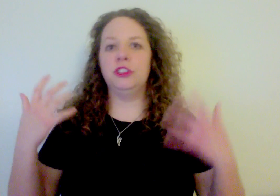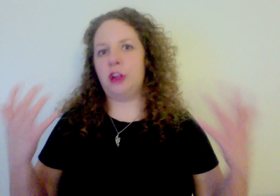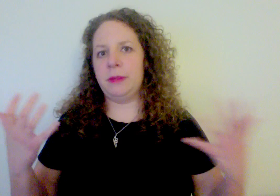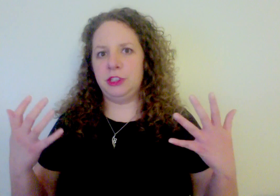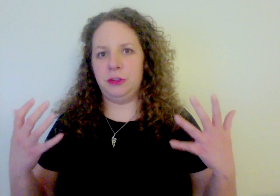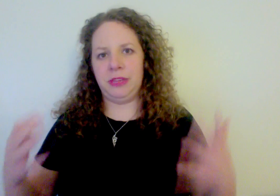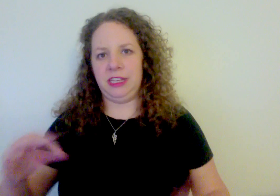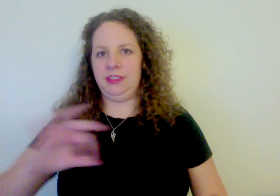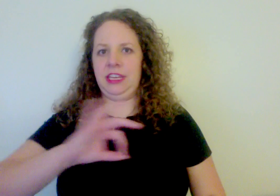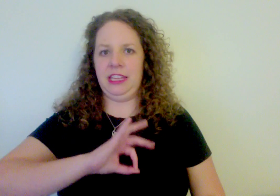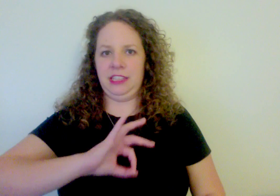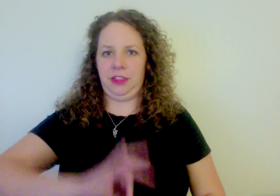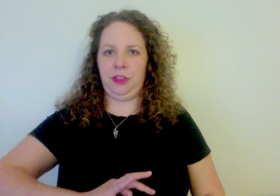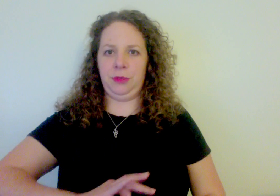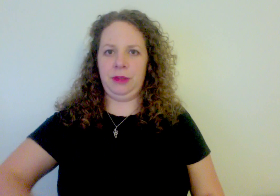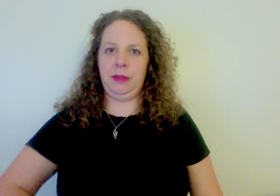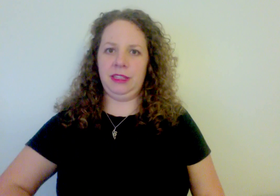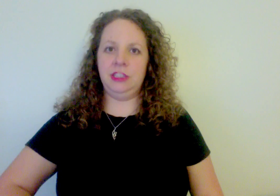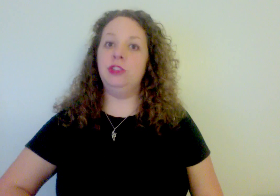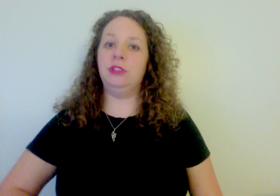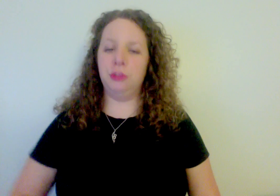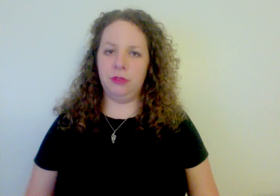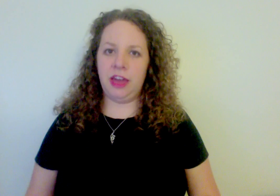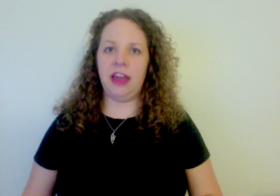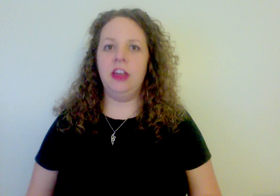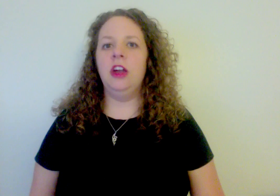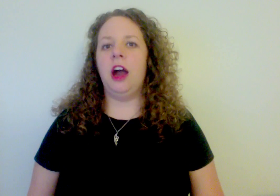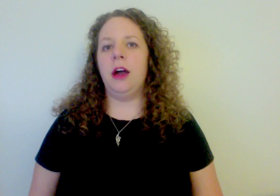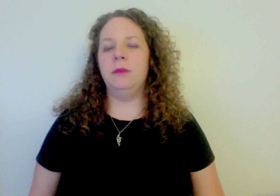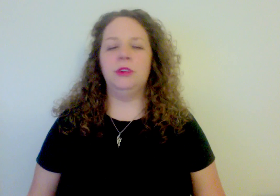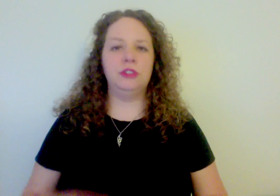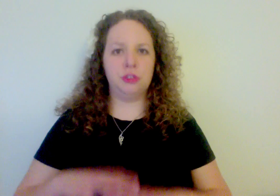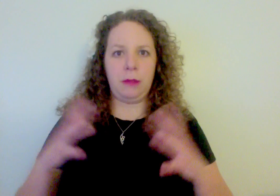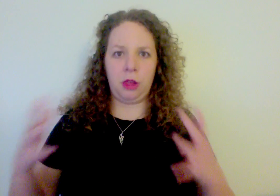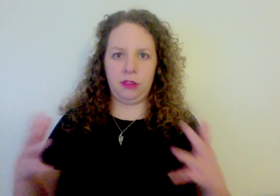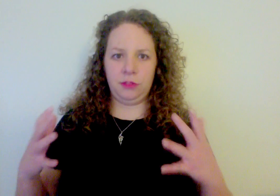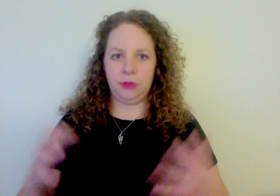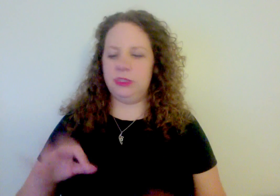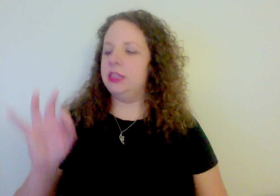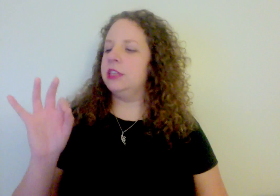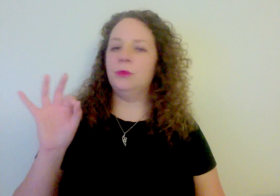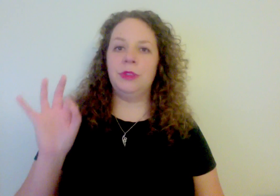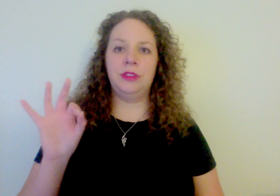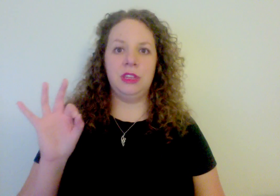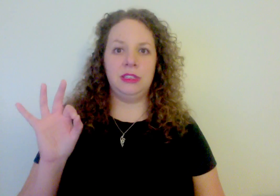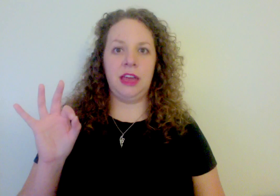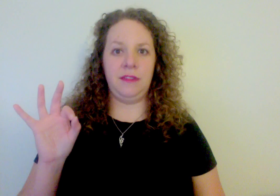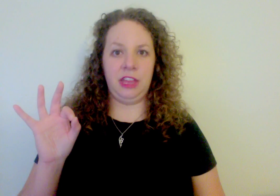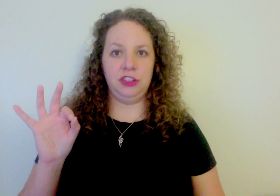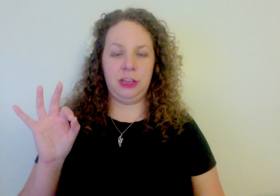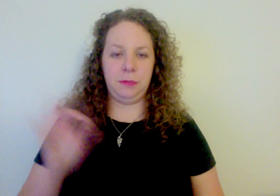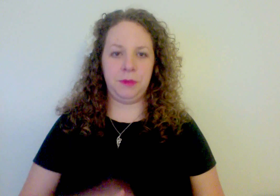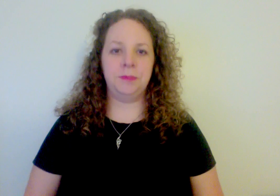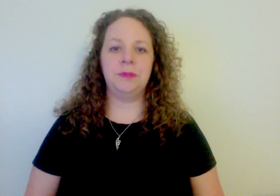describing a snowman and then he has like the 3 buttons, you can do that. You can describe all of those things with this F hand shape.